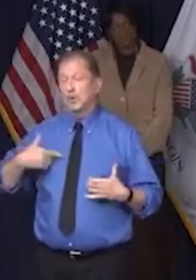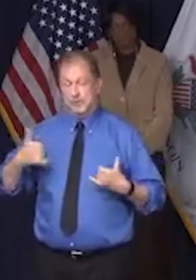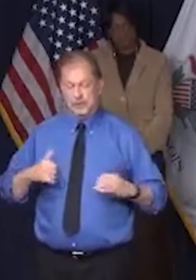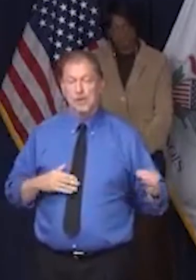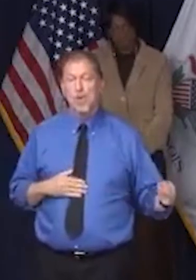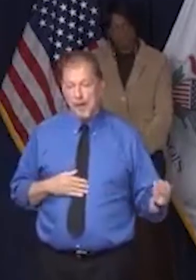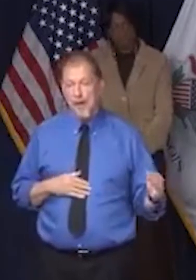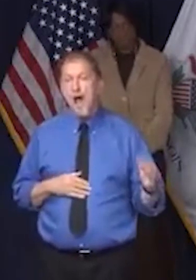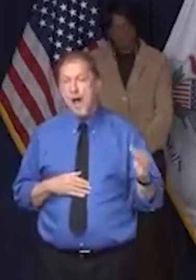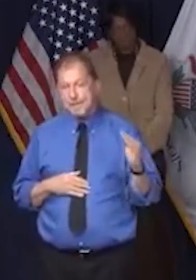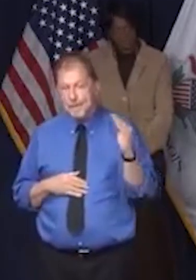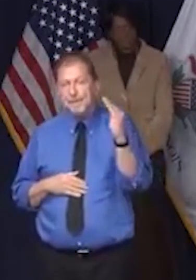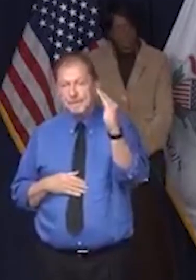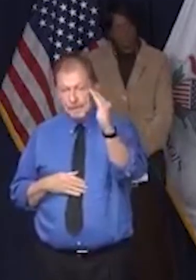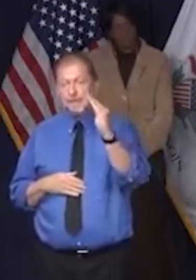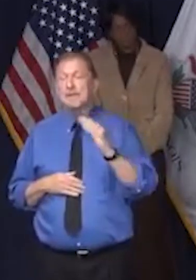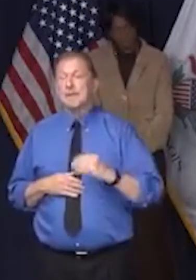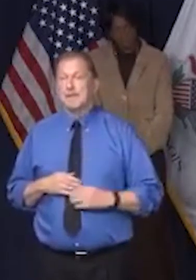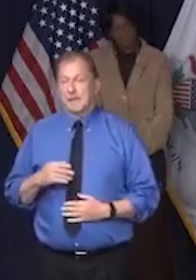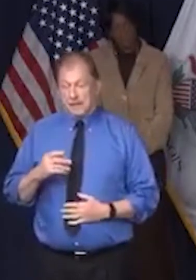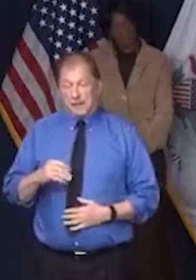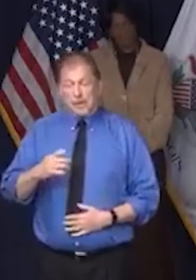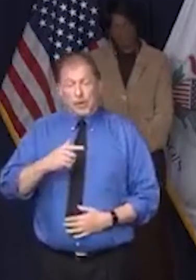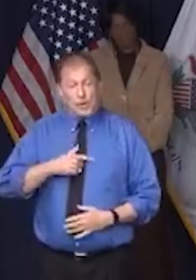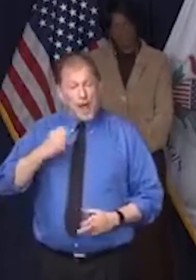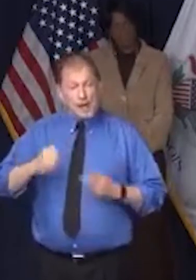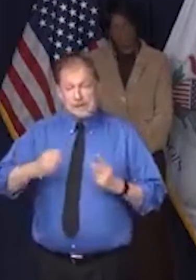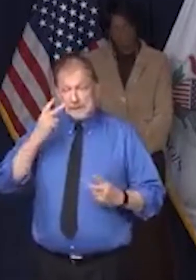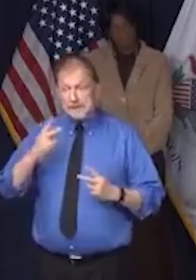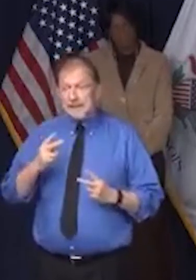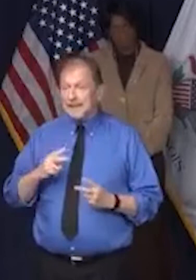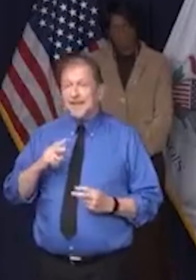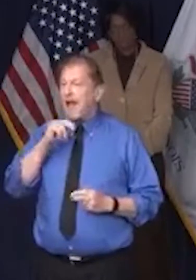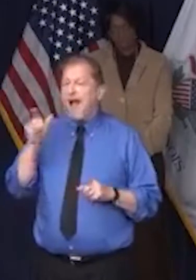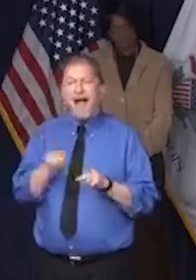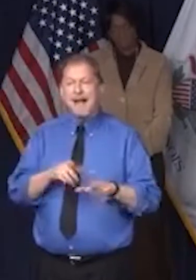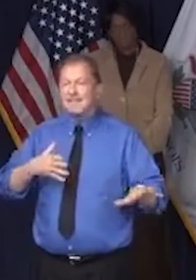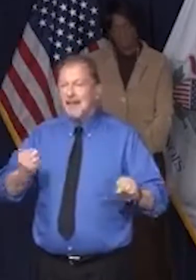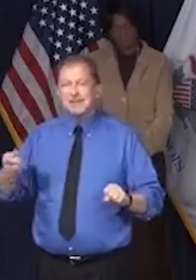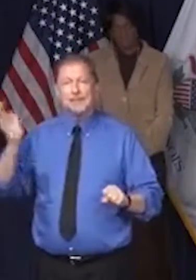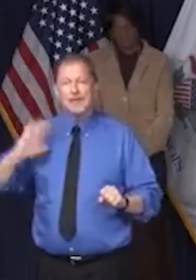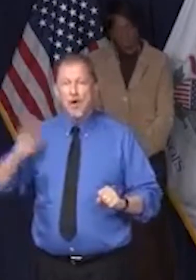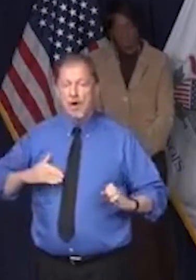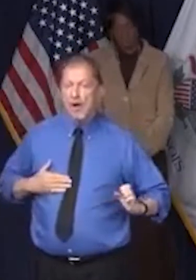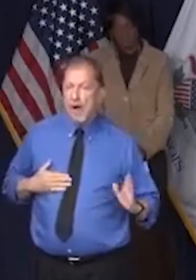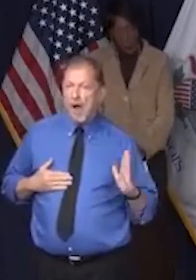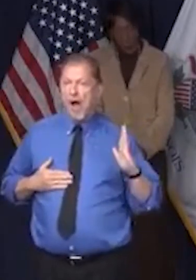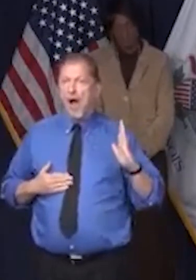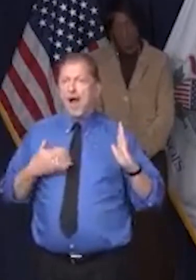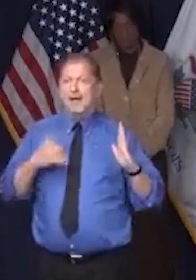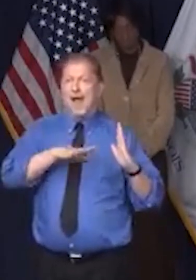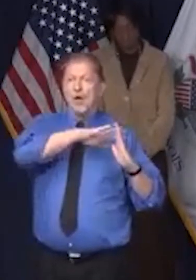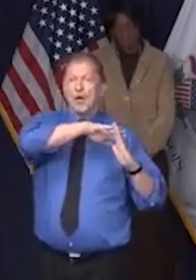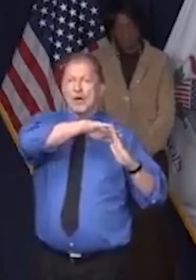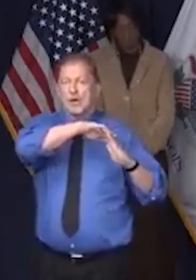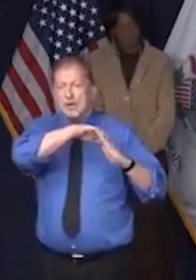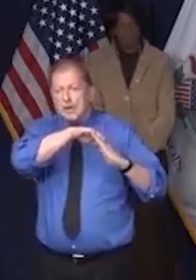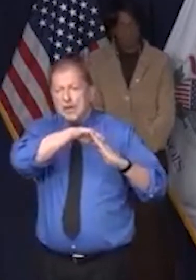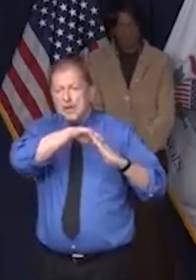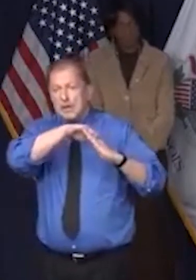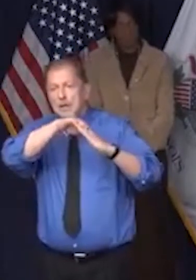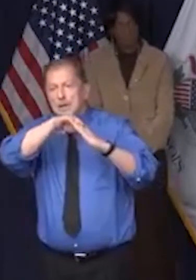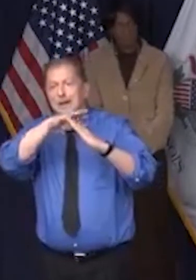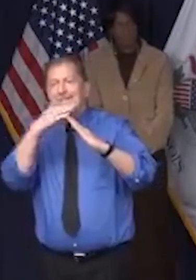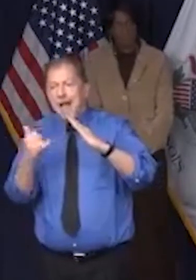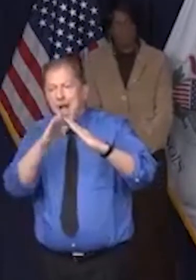where you can feel, you can see it bending, this curve, because we know what the projections were had we not